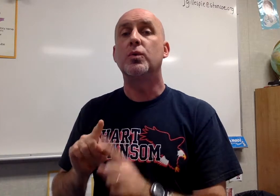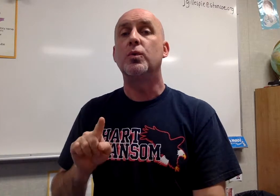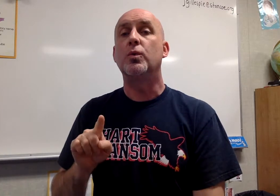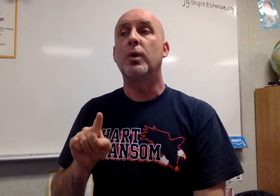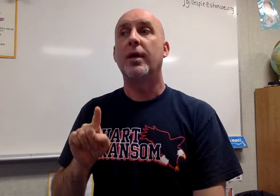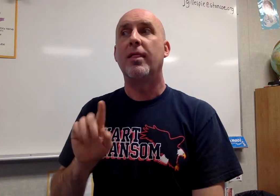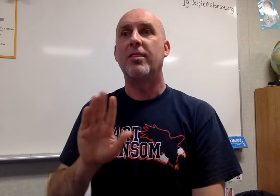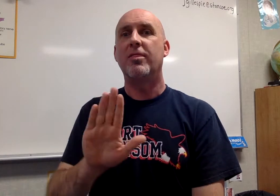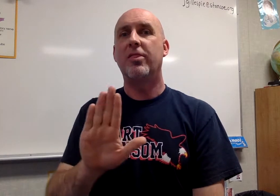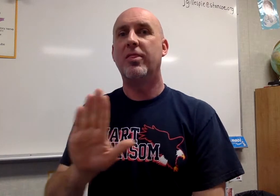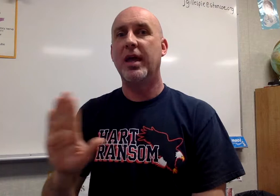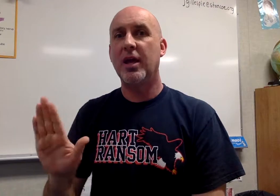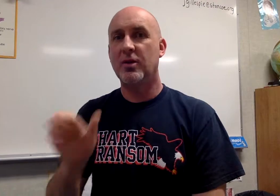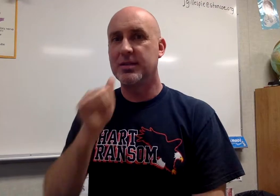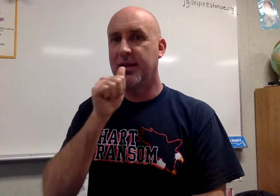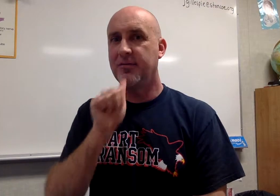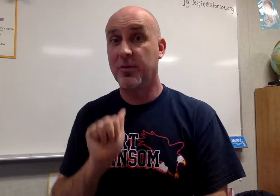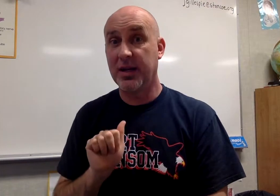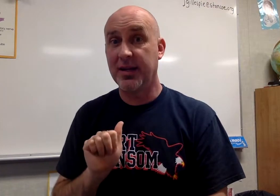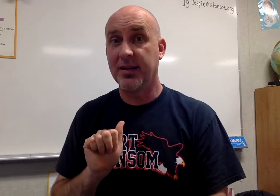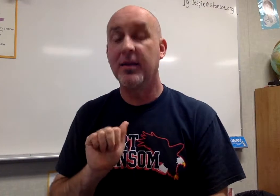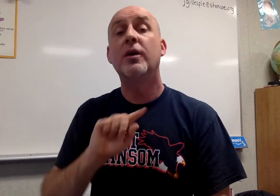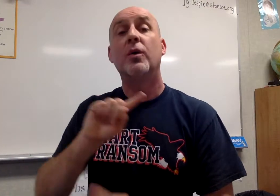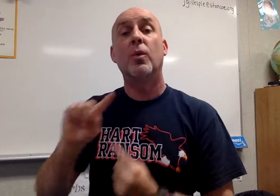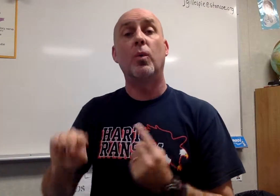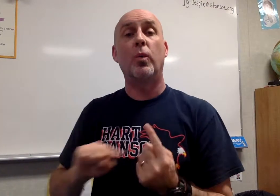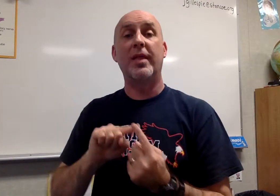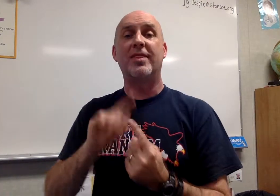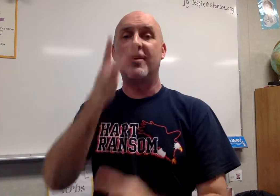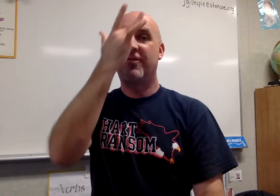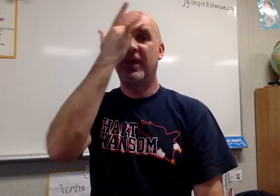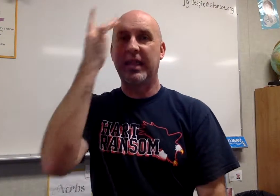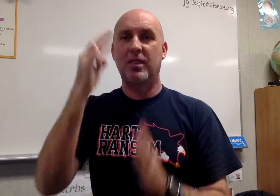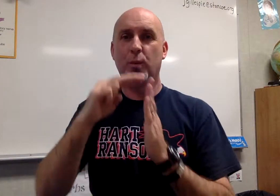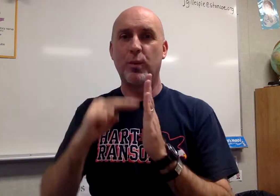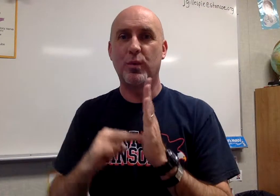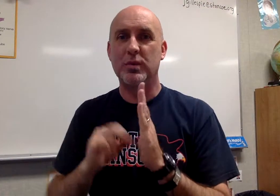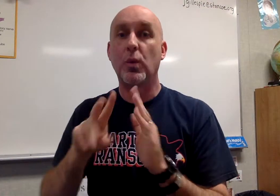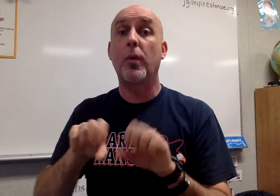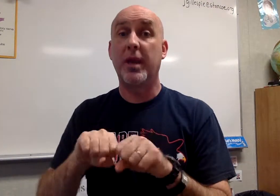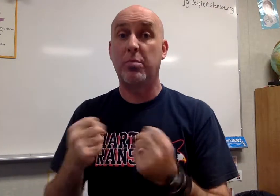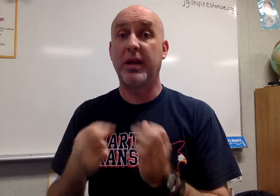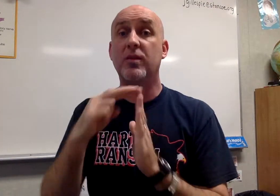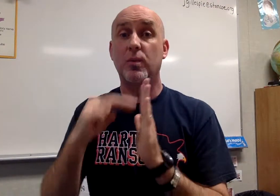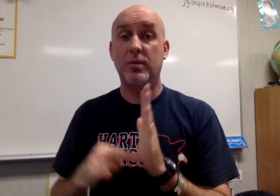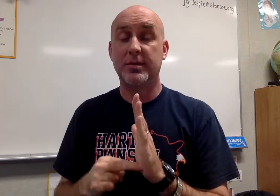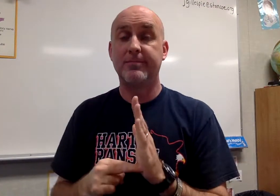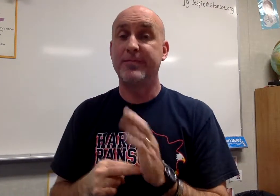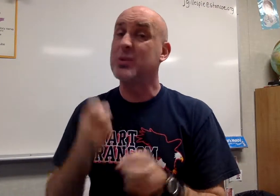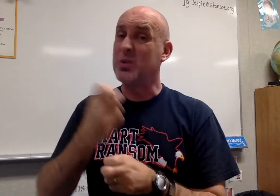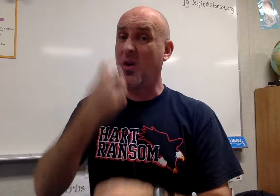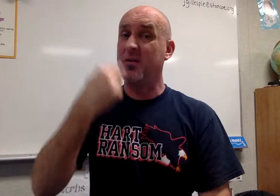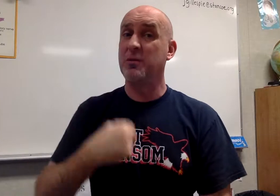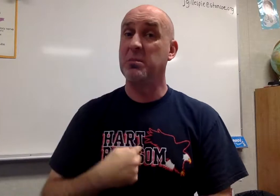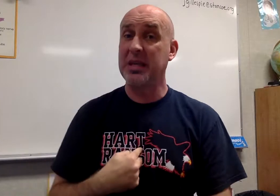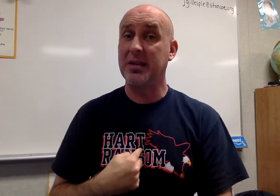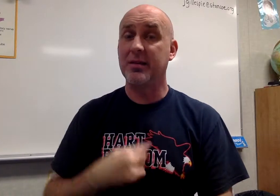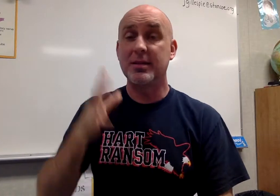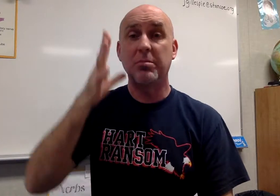to their suffering when they forget the rules or they break the rules. This was hard for me. As a